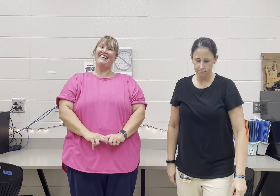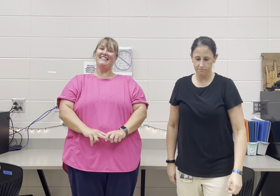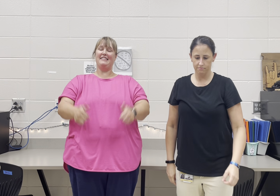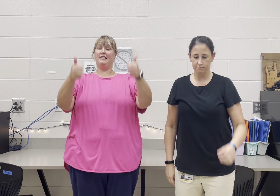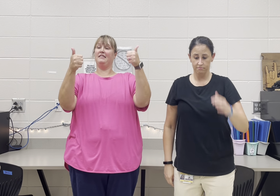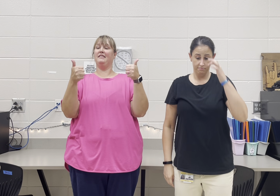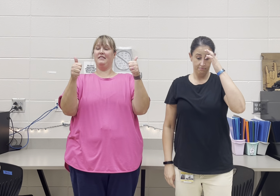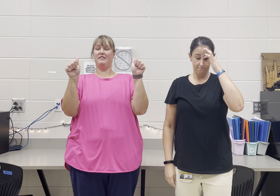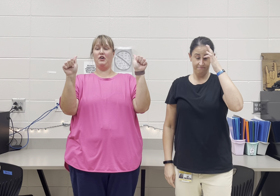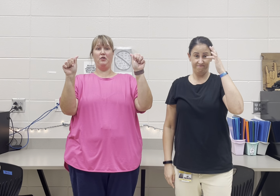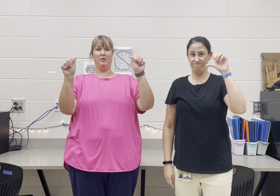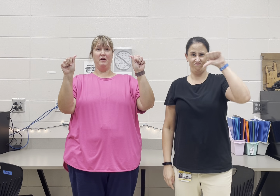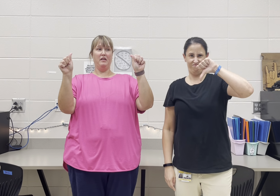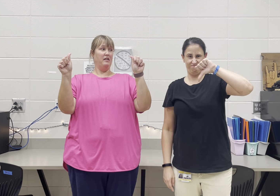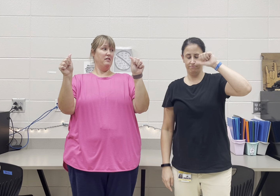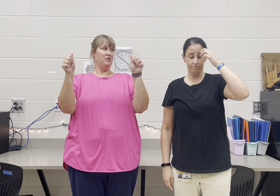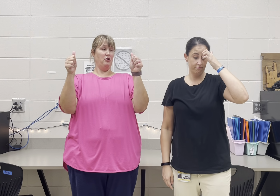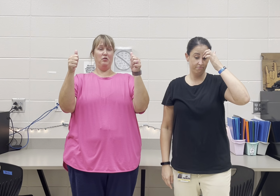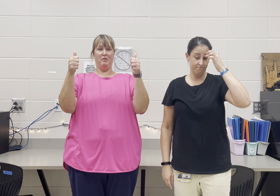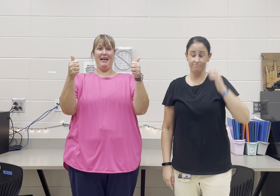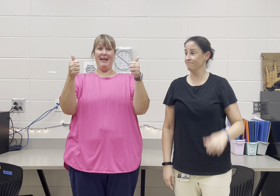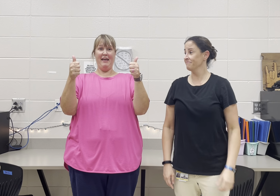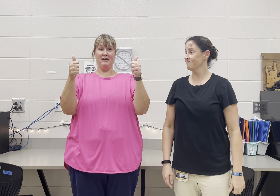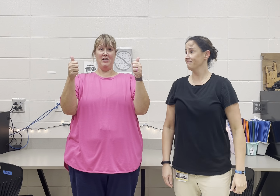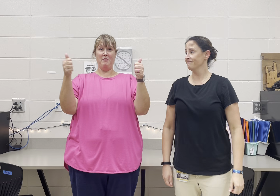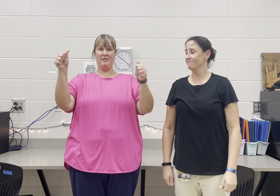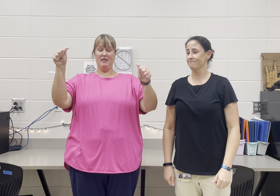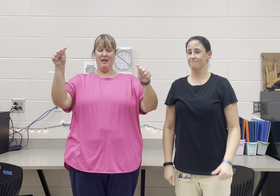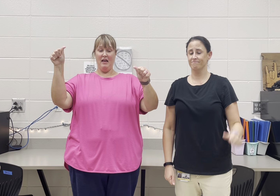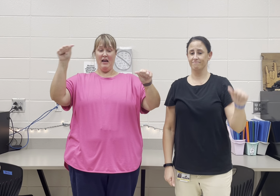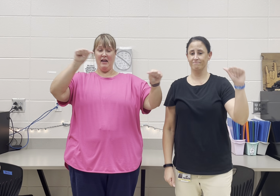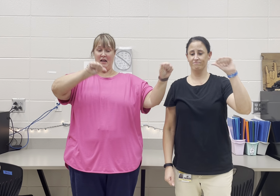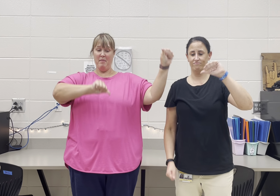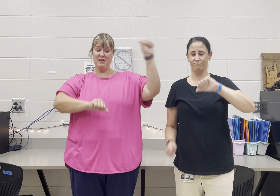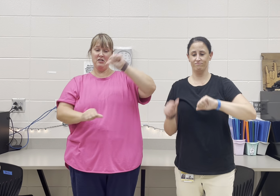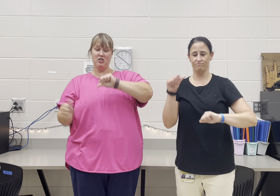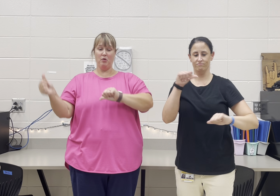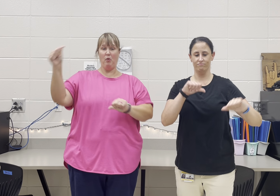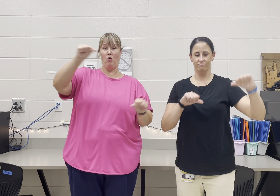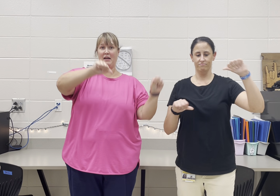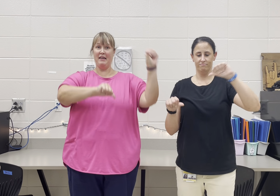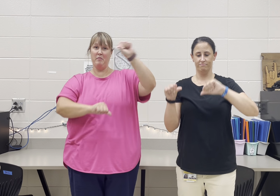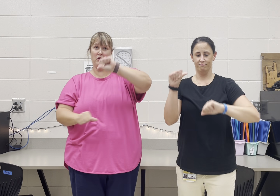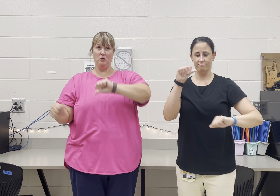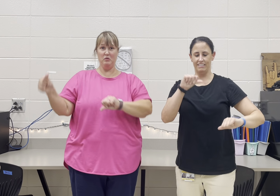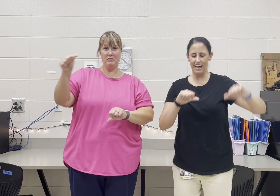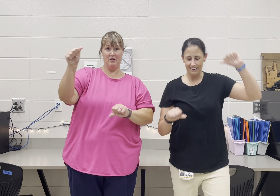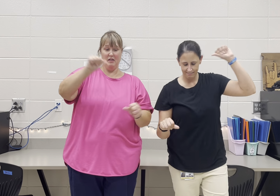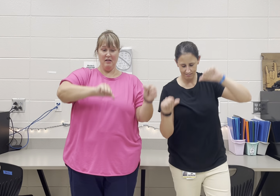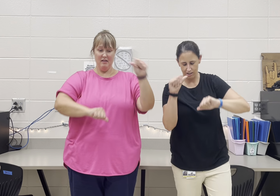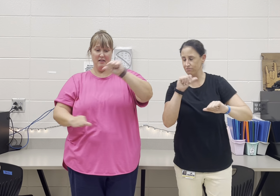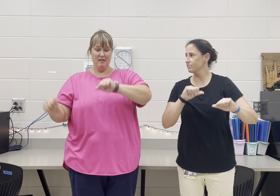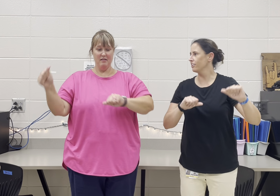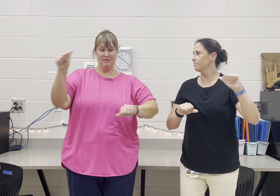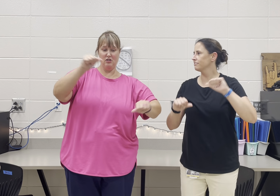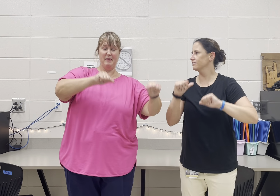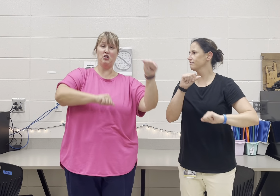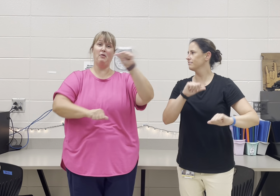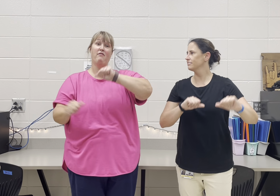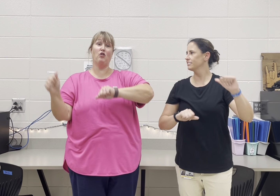Science. So 2 A hand shapes, and imagine that you're pouring chemicals. Oh, sorry. Just make sure you have your